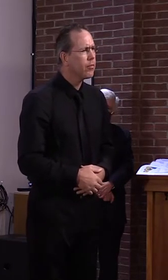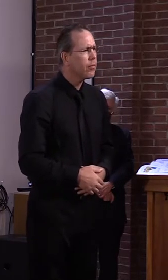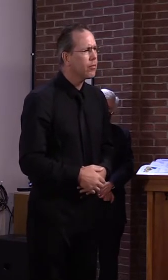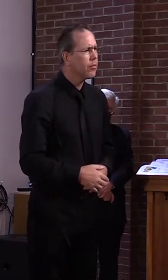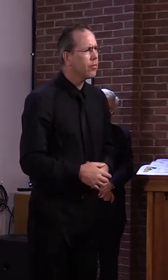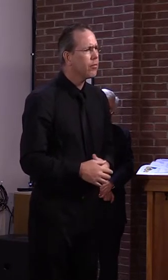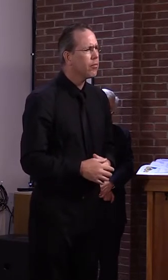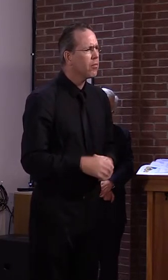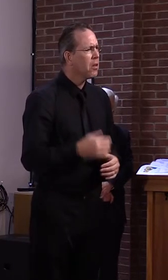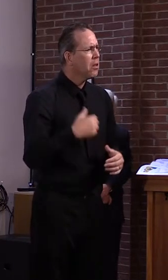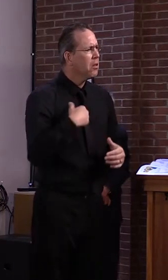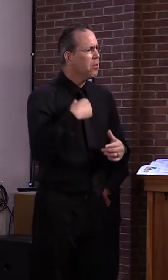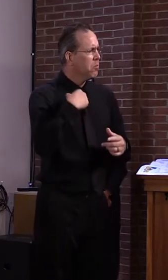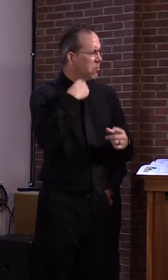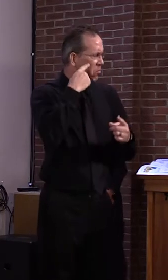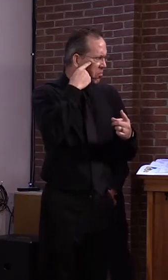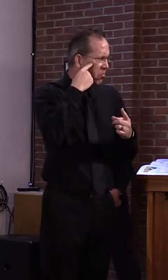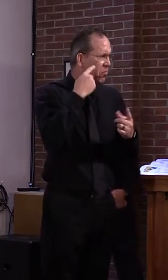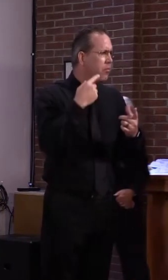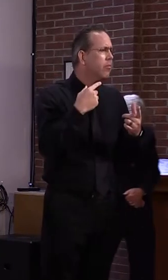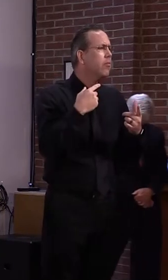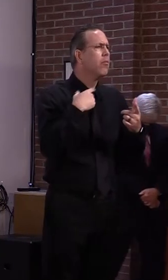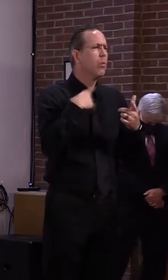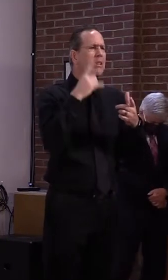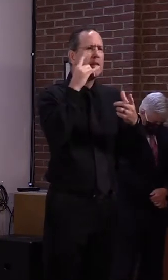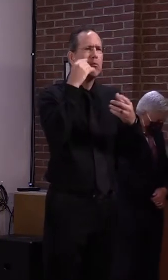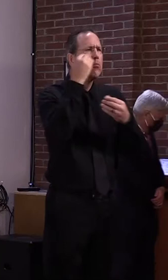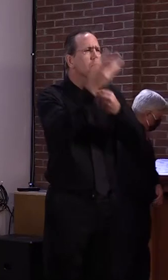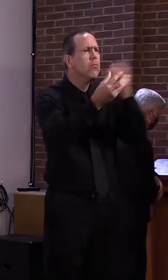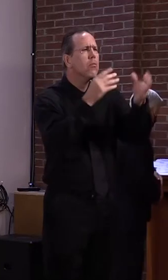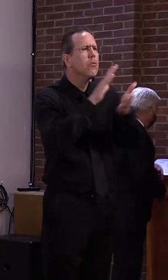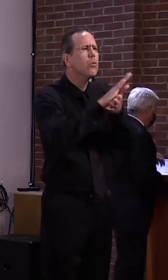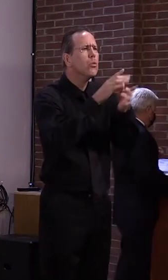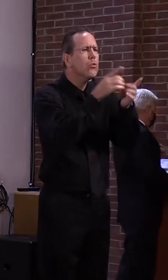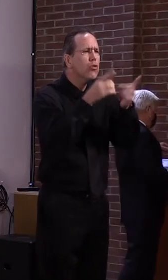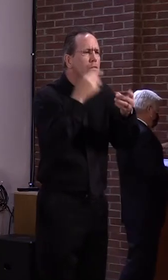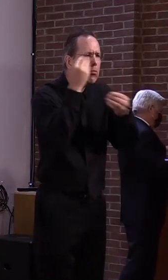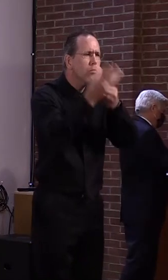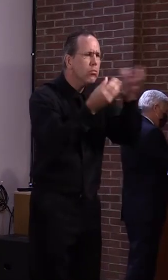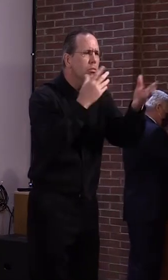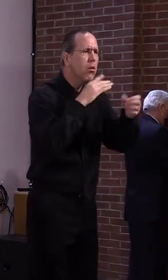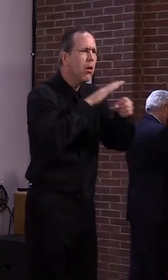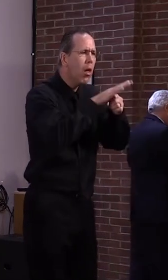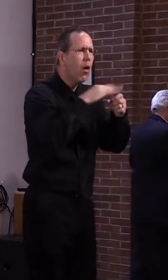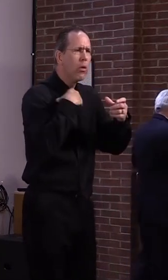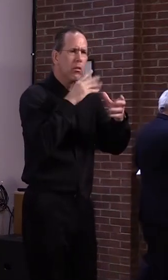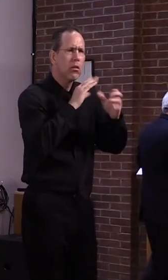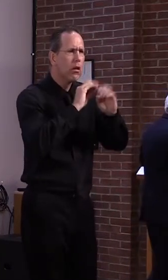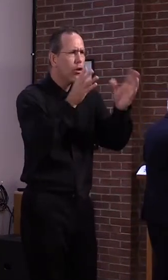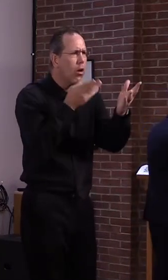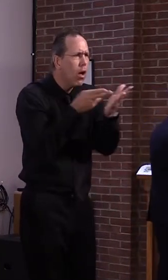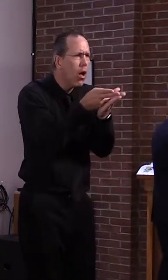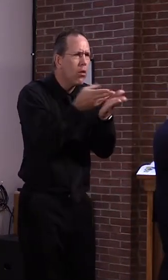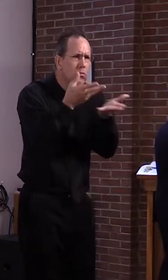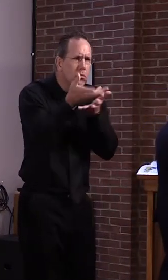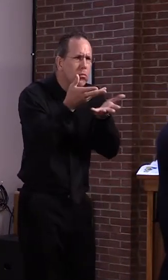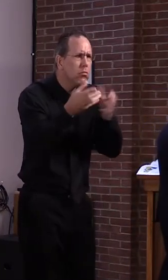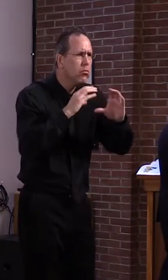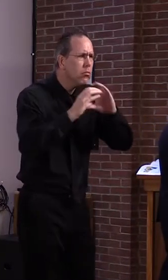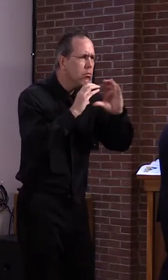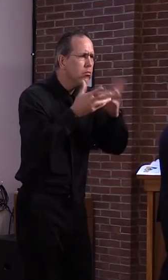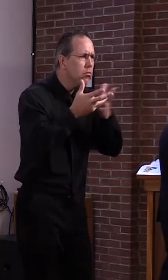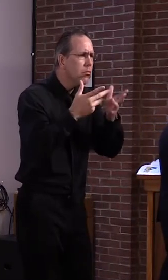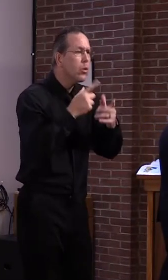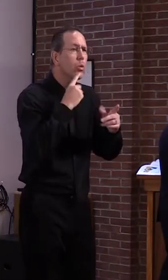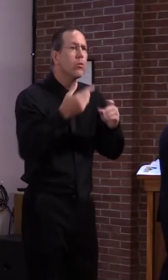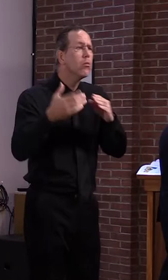transparent. I think in terms of our internal process, our head data person, Dr. Wendy Geller, and our